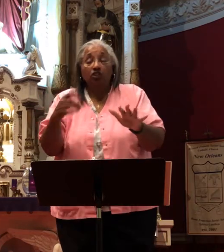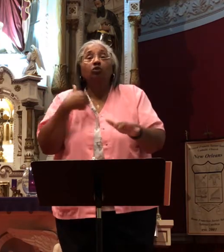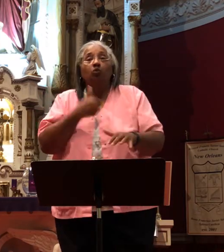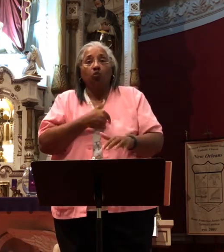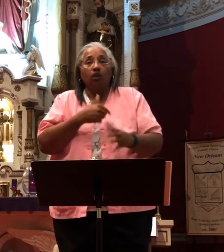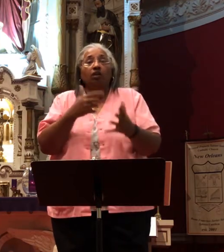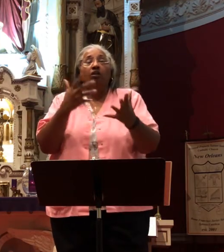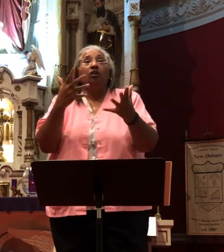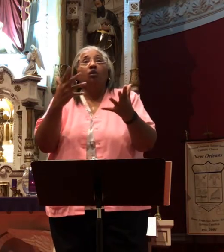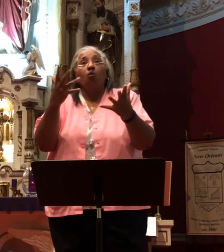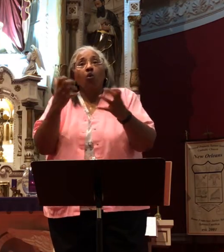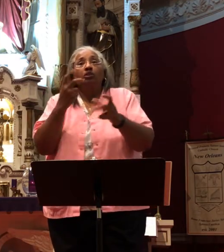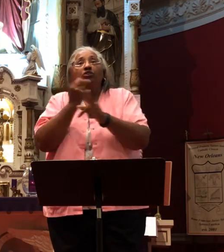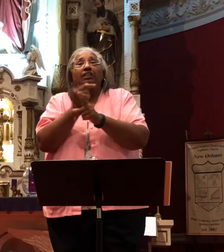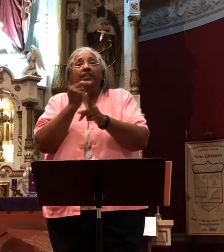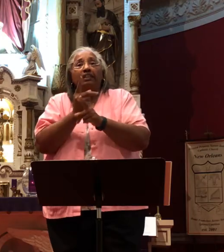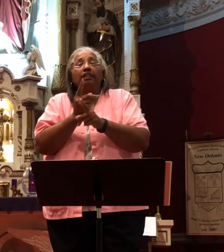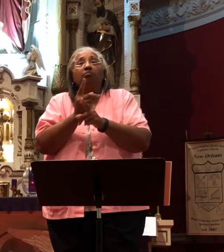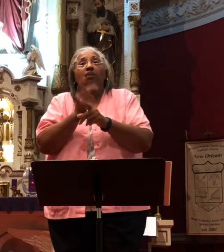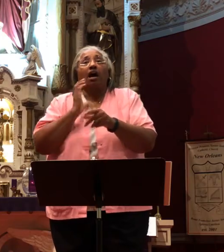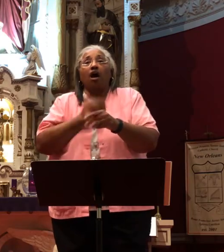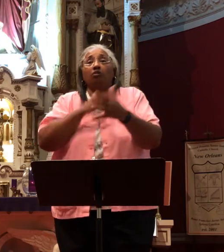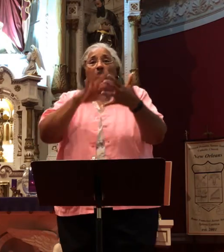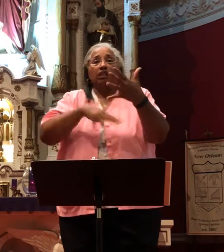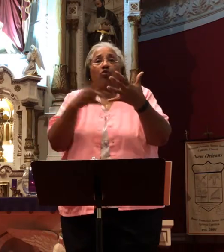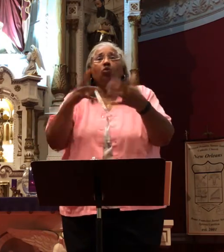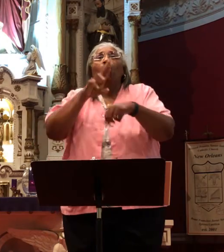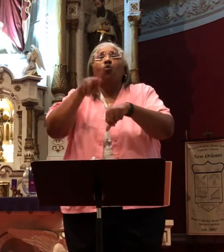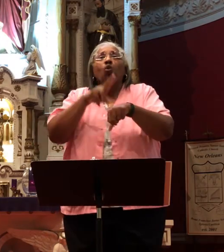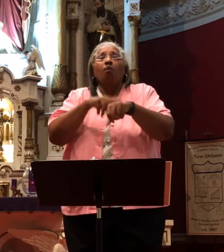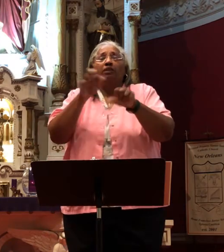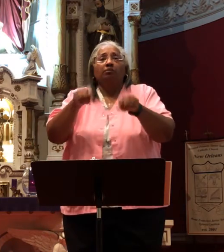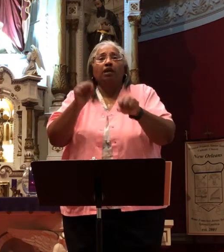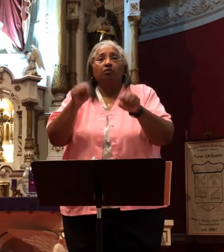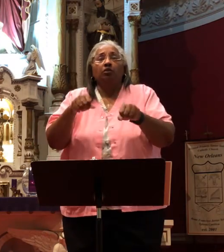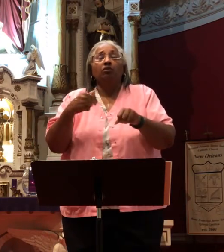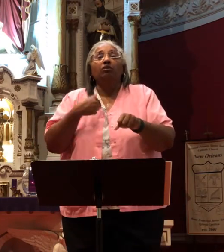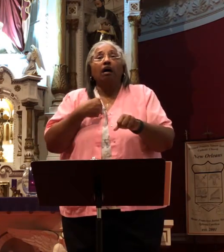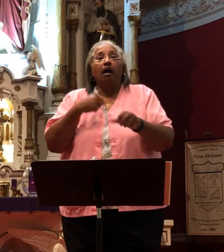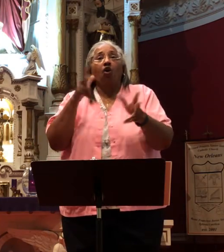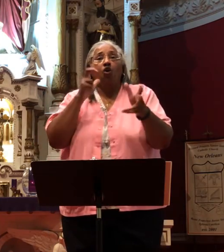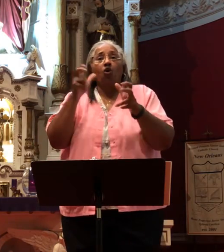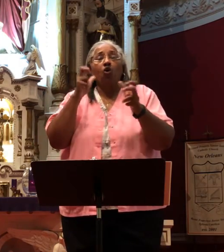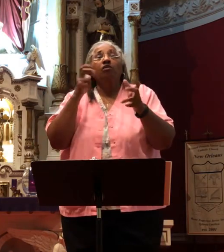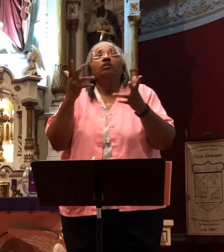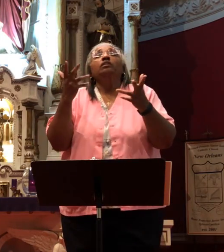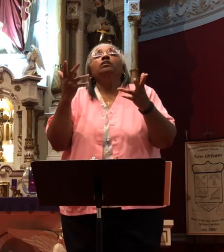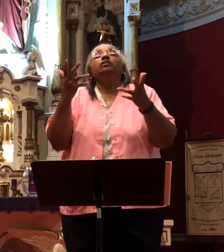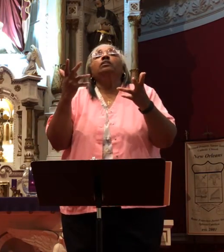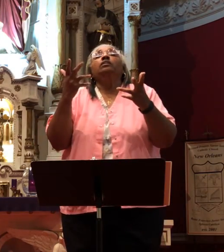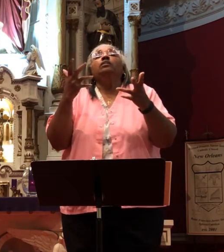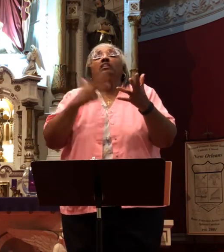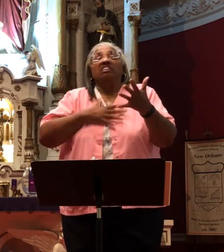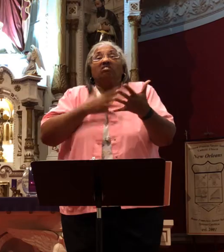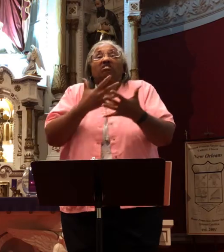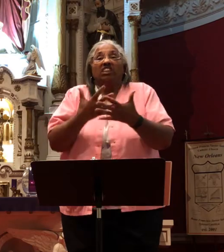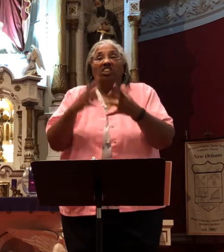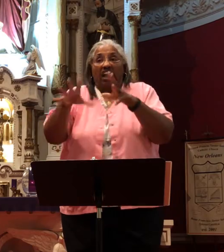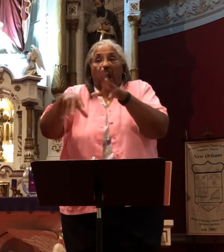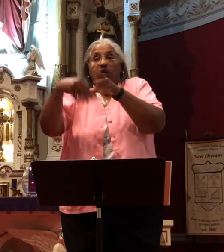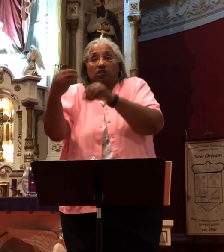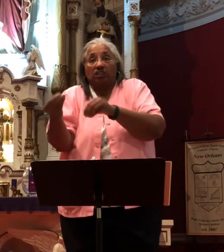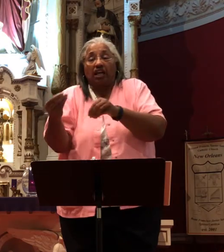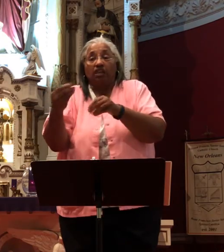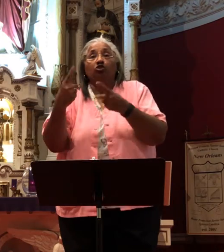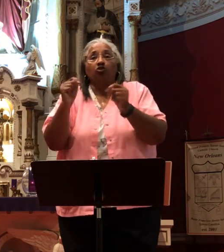as normal as possible our schedule. I heard confessions outside the church with ample room, and trying to keep